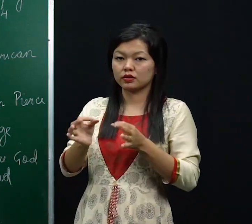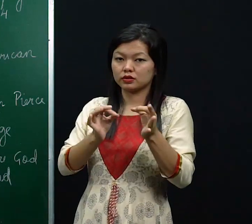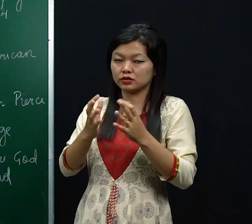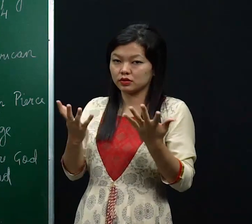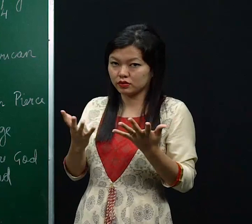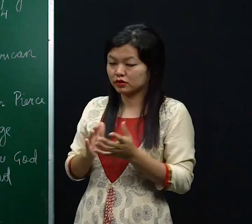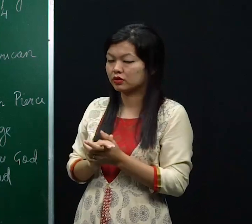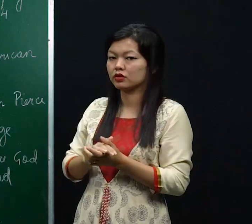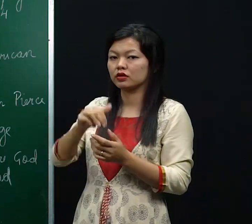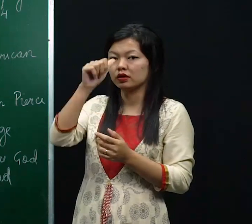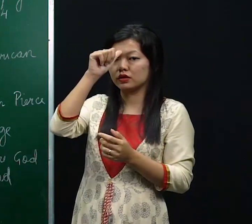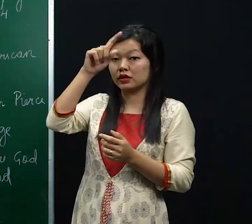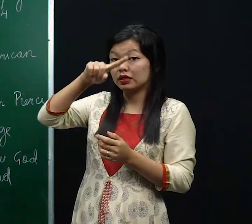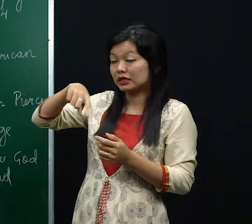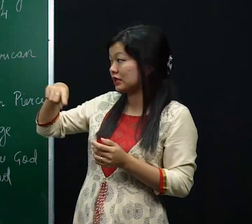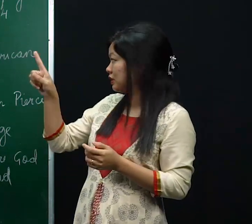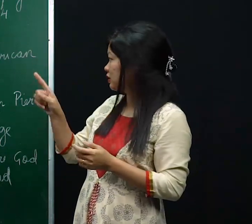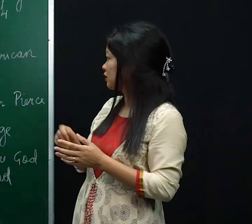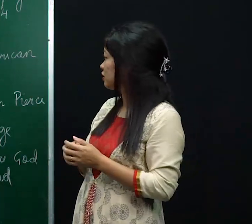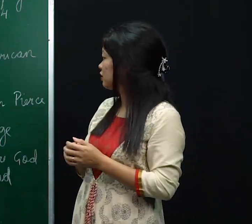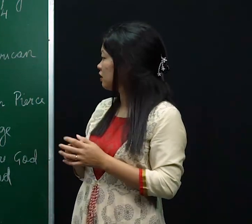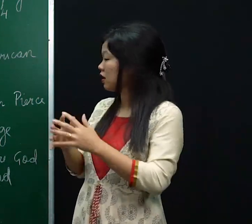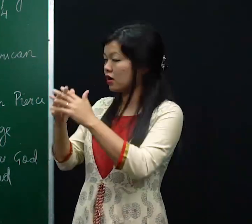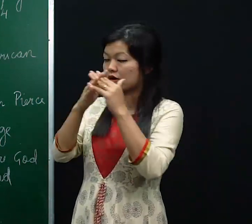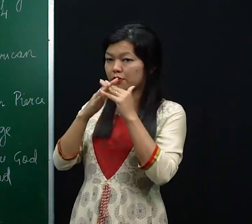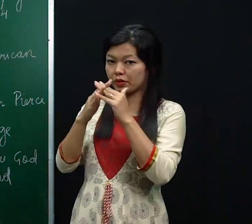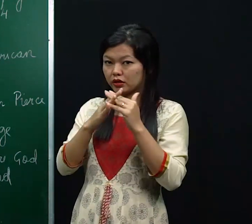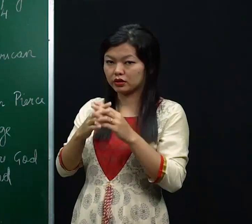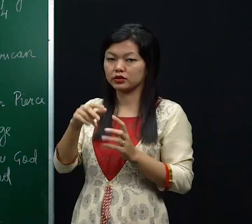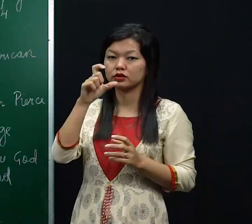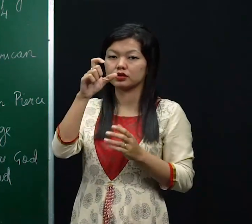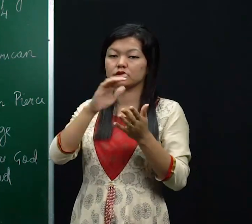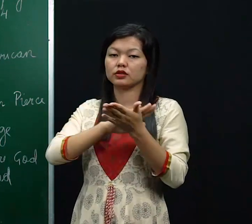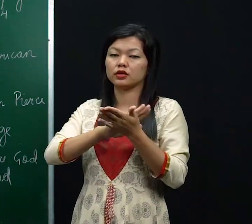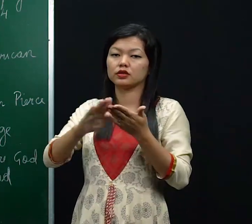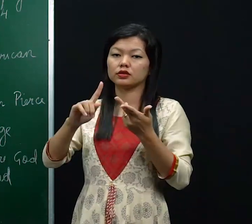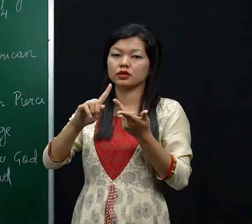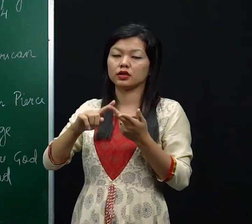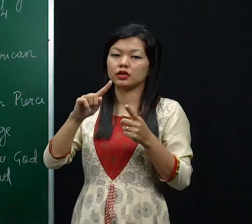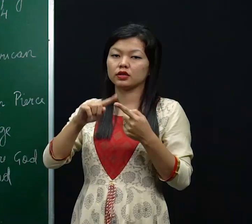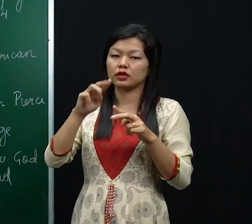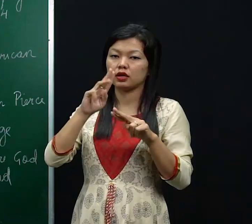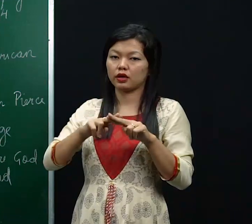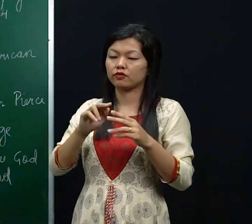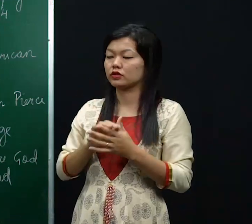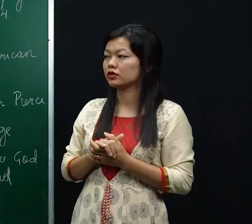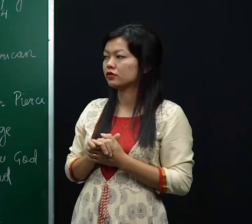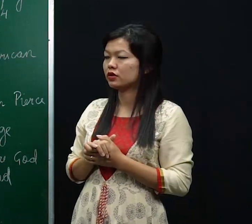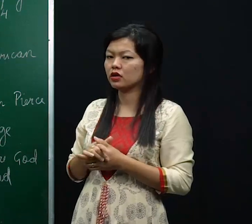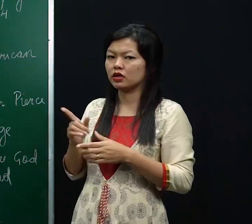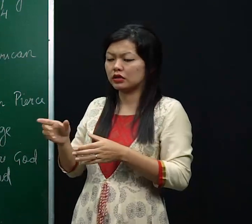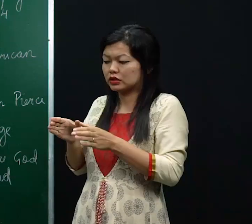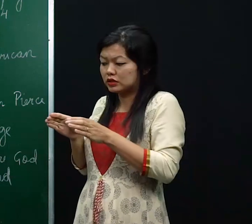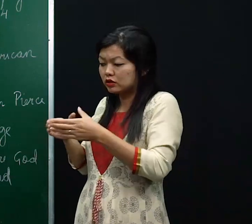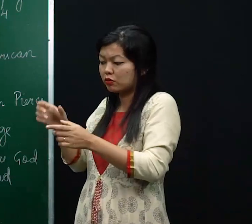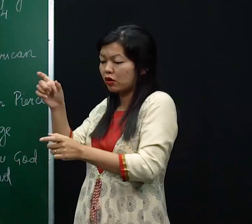chief. Here we have heard of Indian Americans or the Red Indians. So this group of people were considered